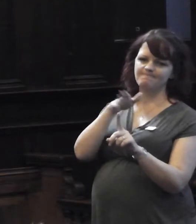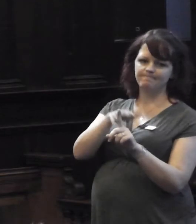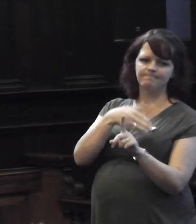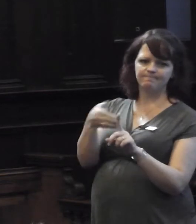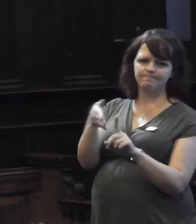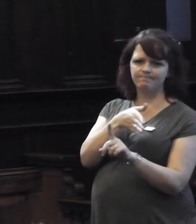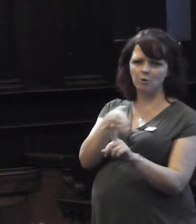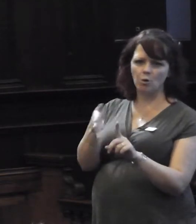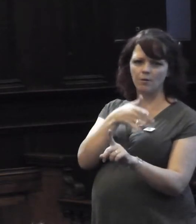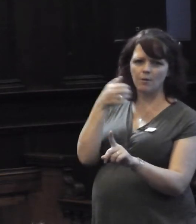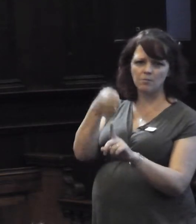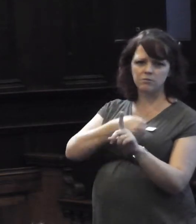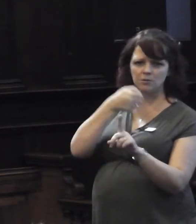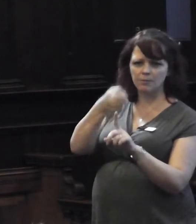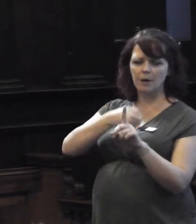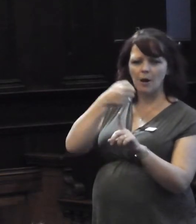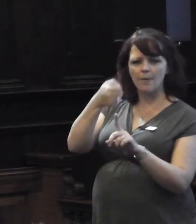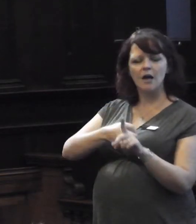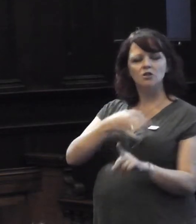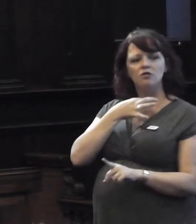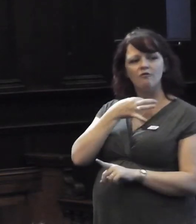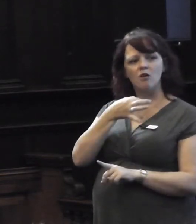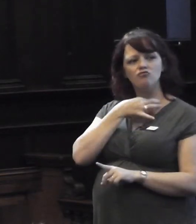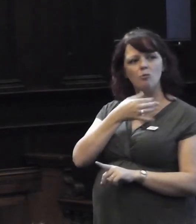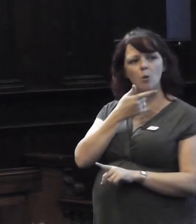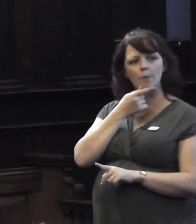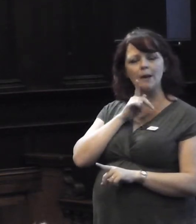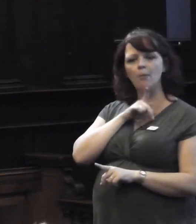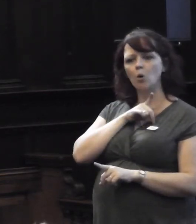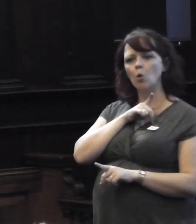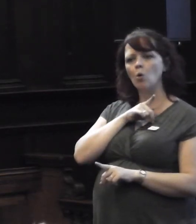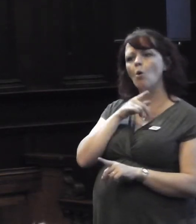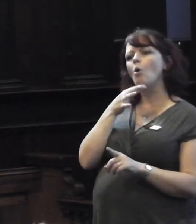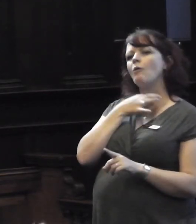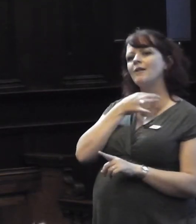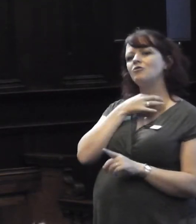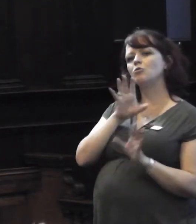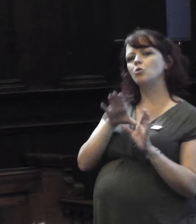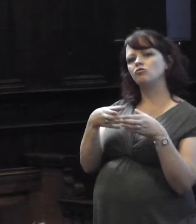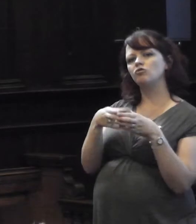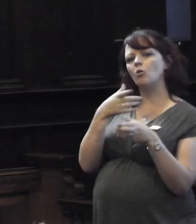distress to a vulnerable person or vulnerable group of people.